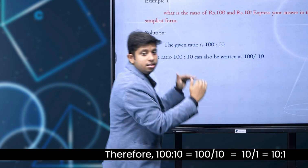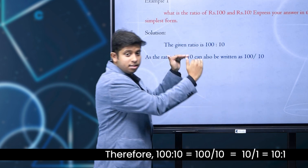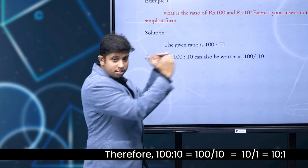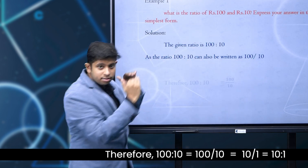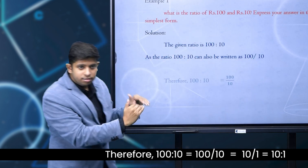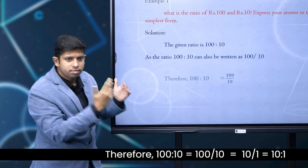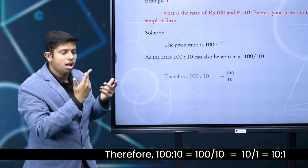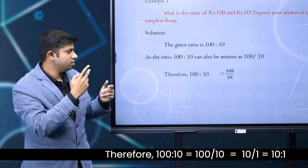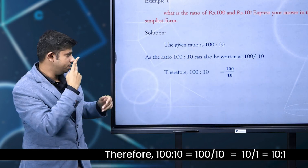Therefore,